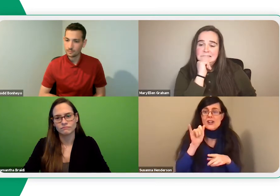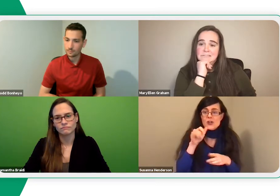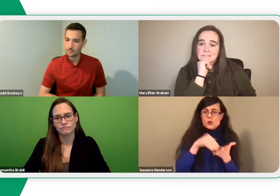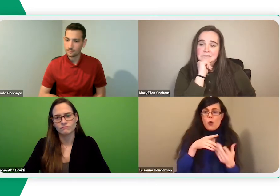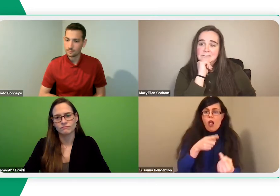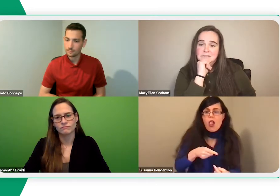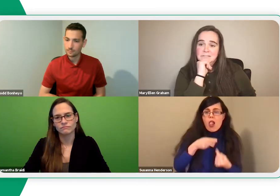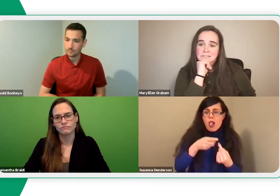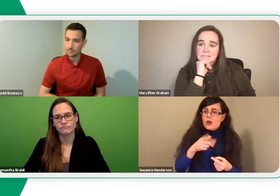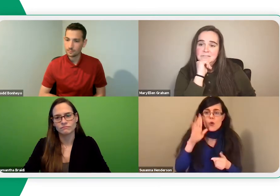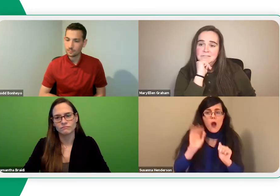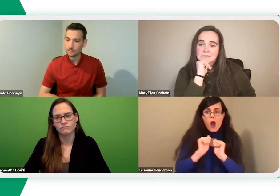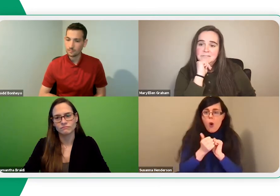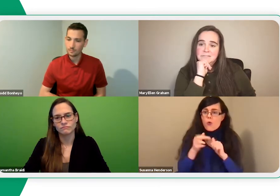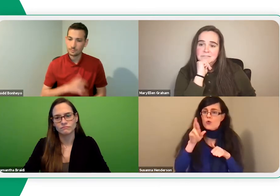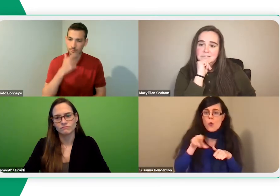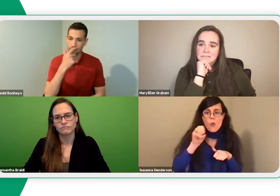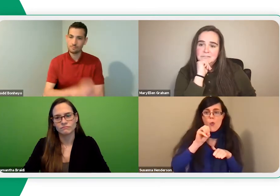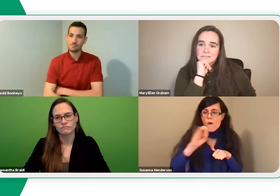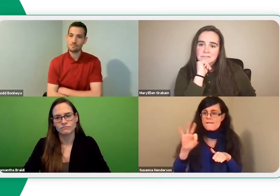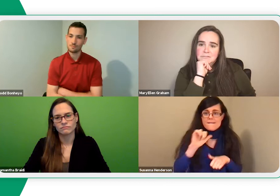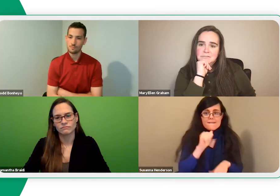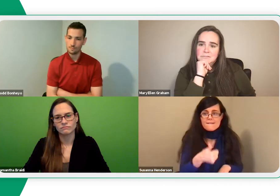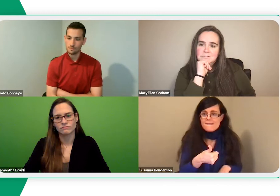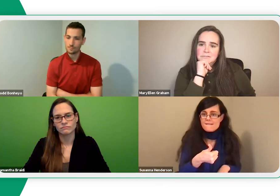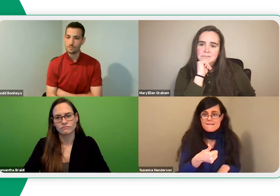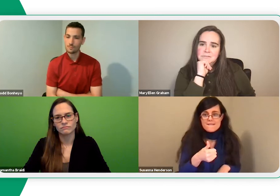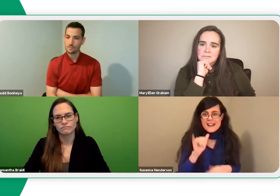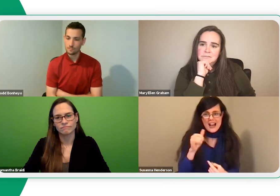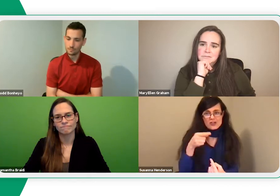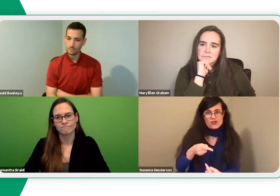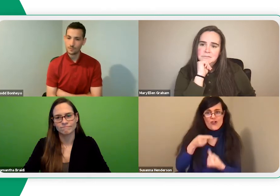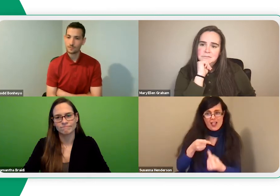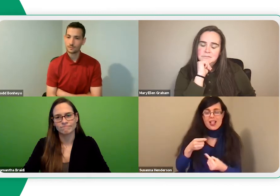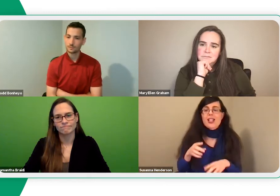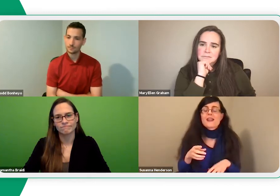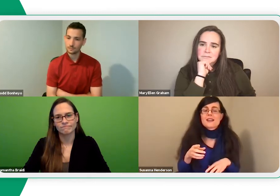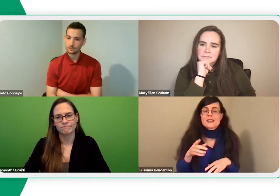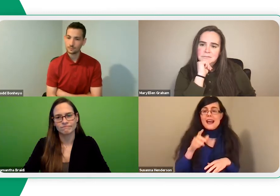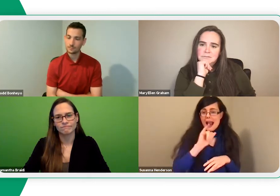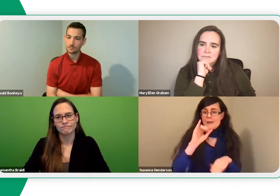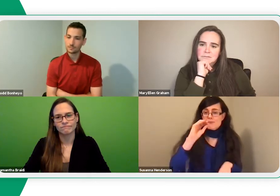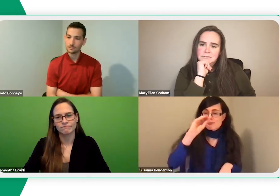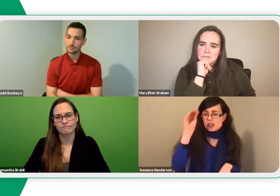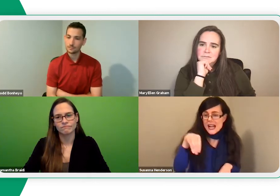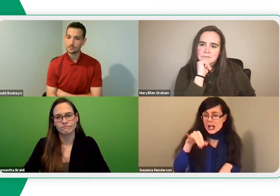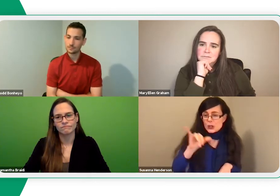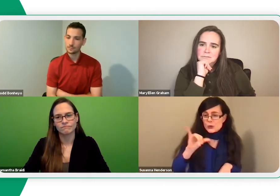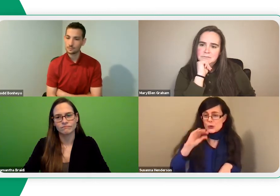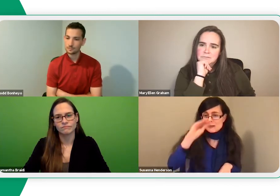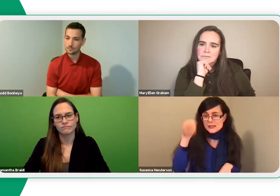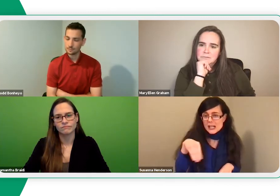places, that messes it all up. And so the students are struggling with that because they don't know how to round. That seems to be a